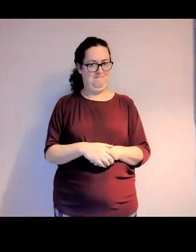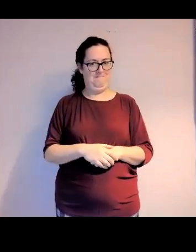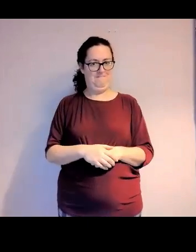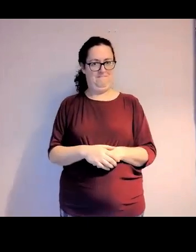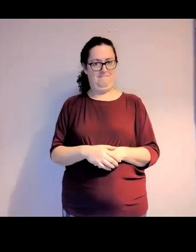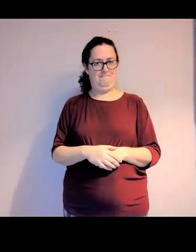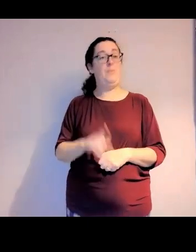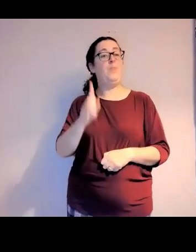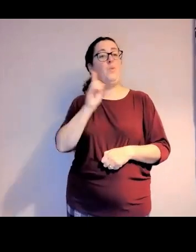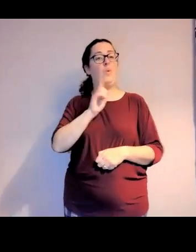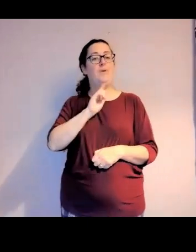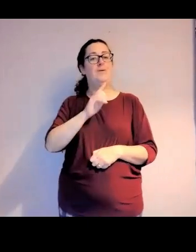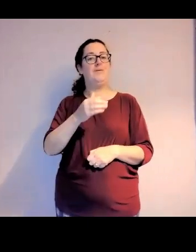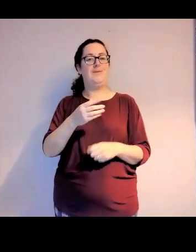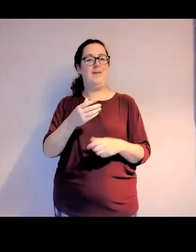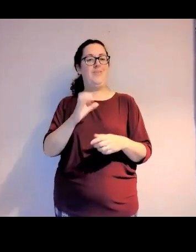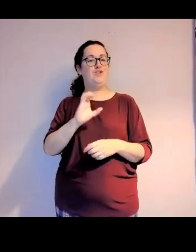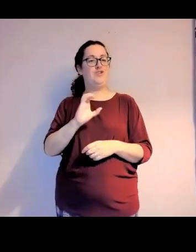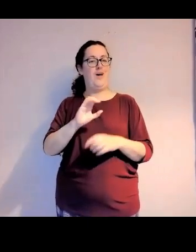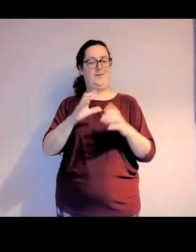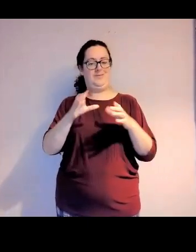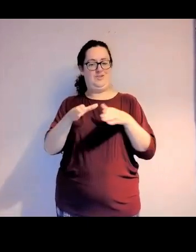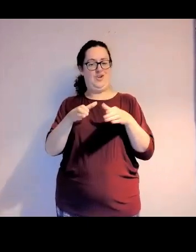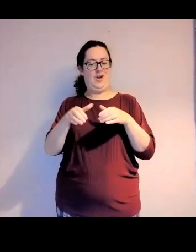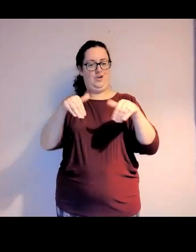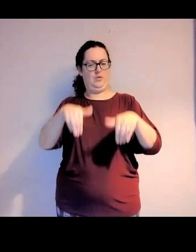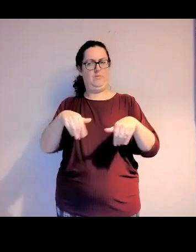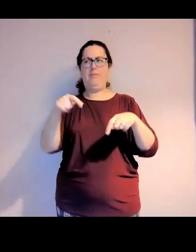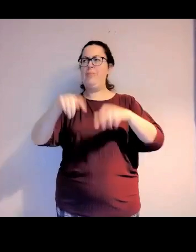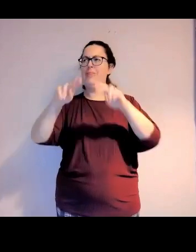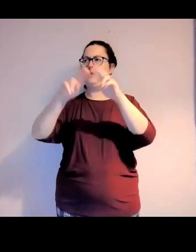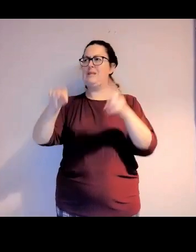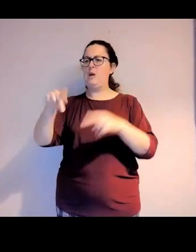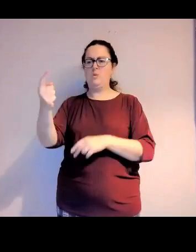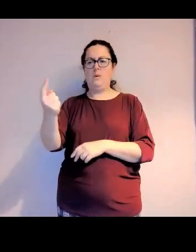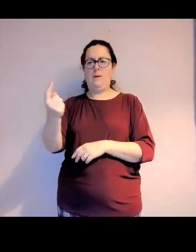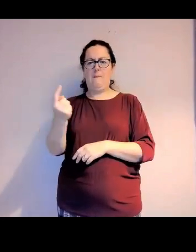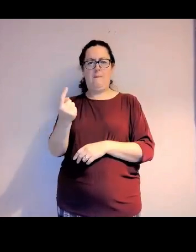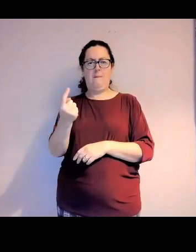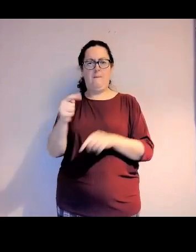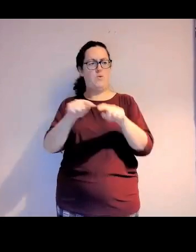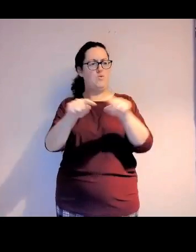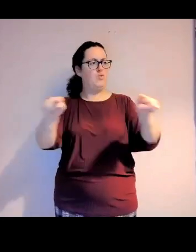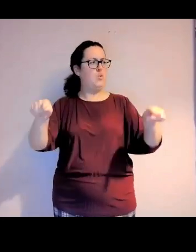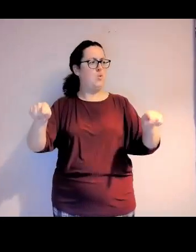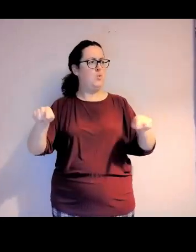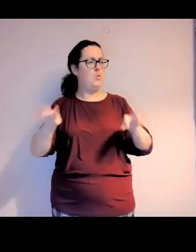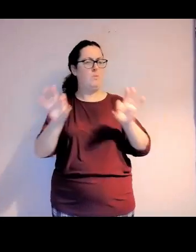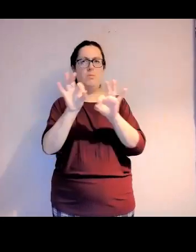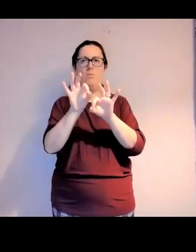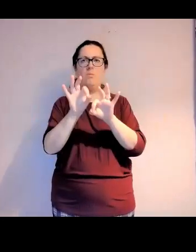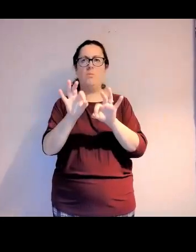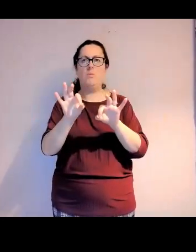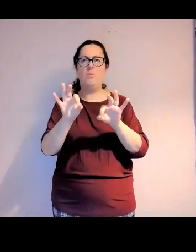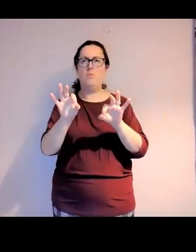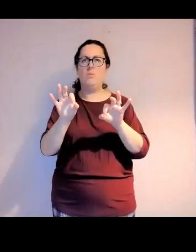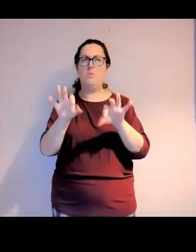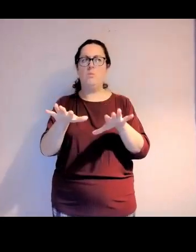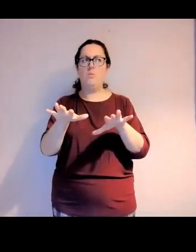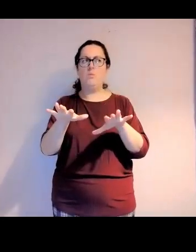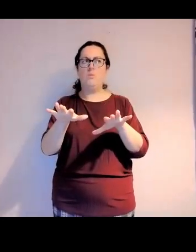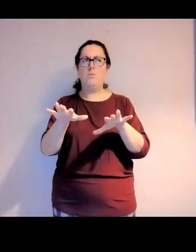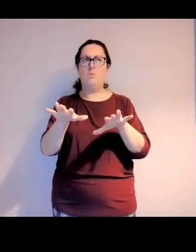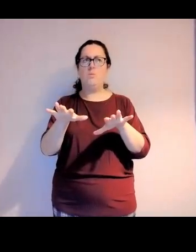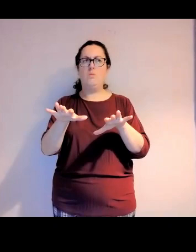shop. You come into the house, this old house, this room, quiet, still, and you think,